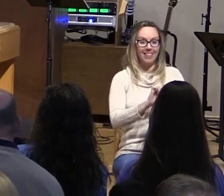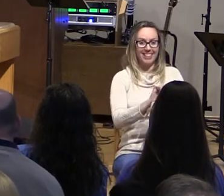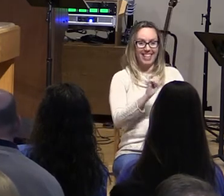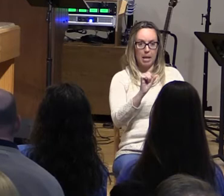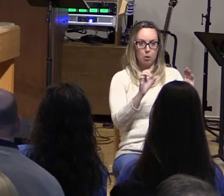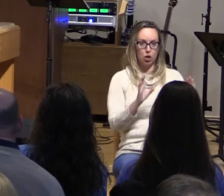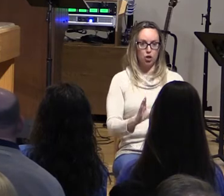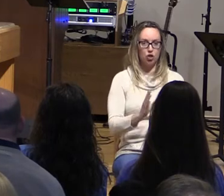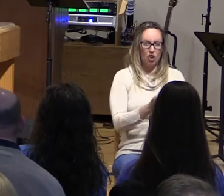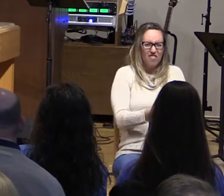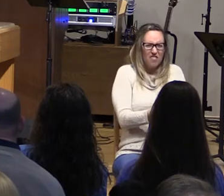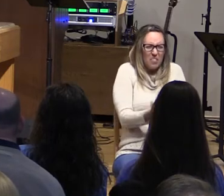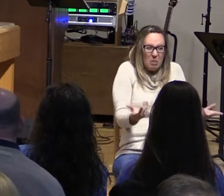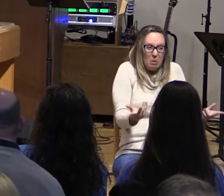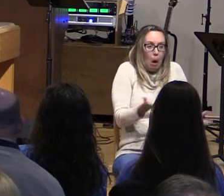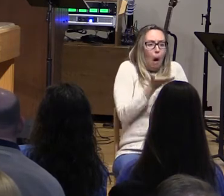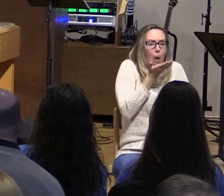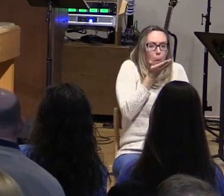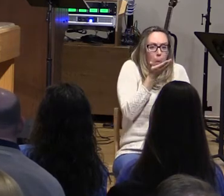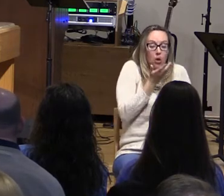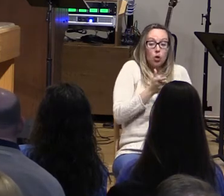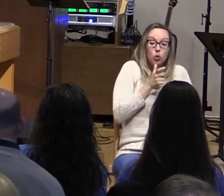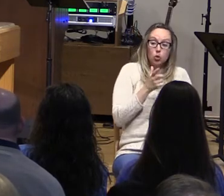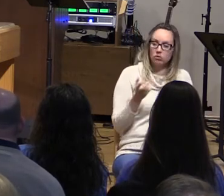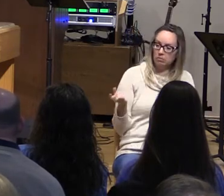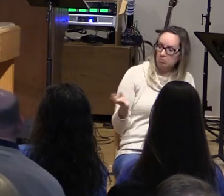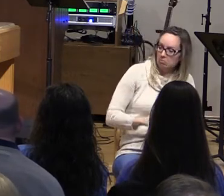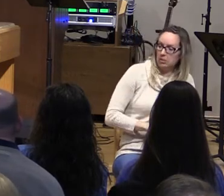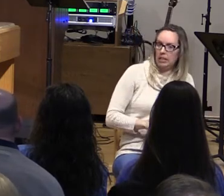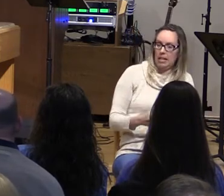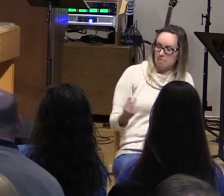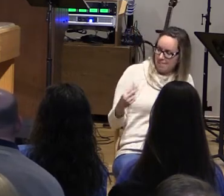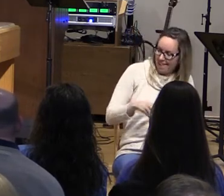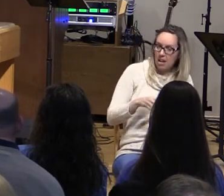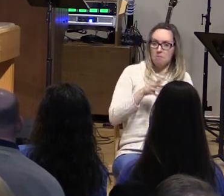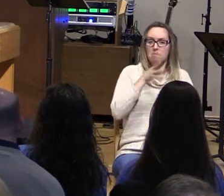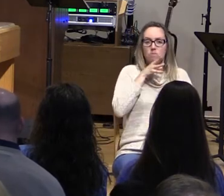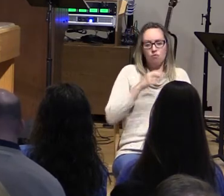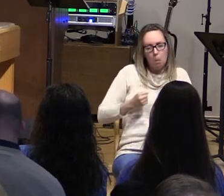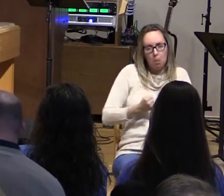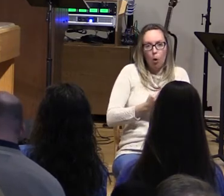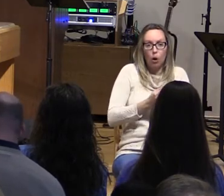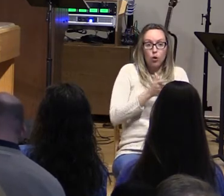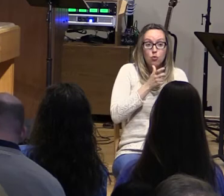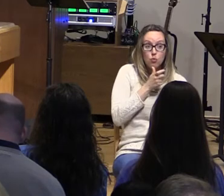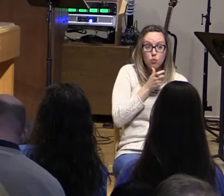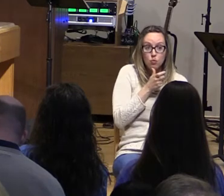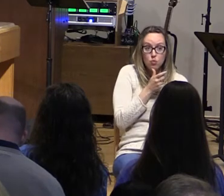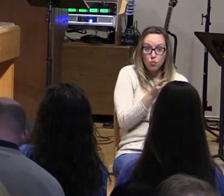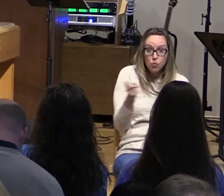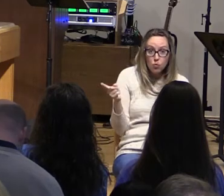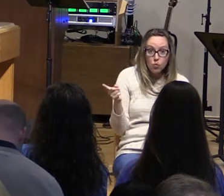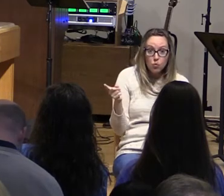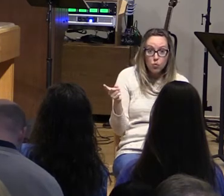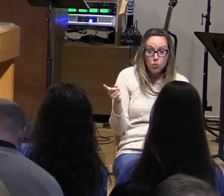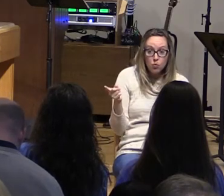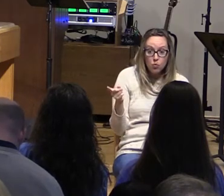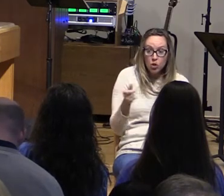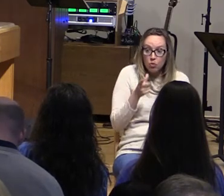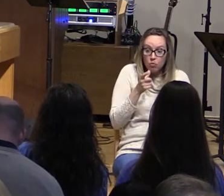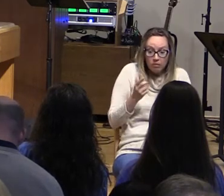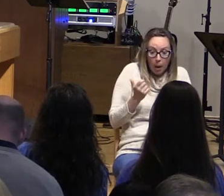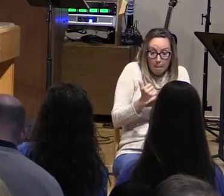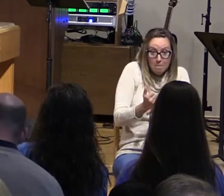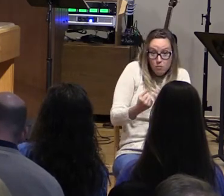are few. Who's going to rise up? Who's going to stand up? Who's going to say something and do something